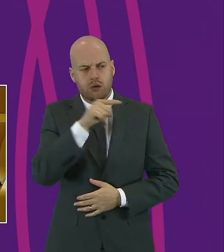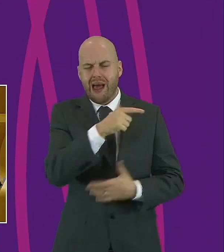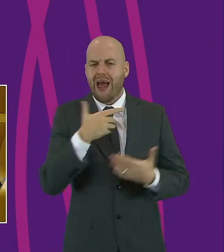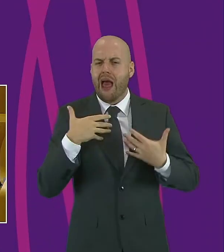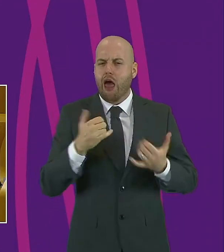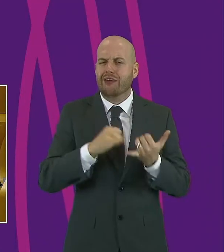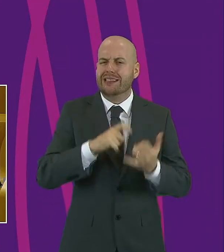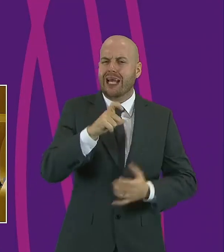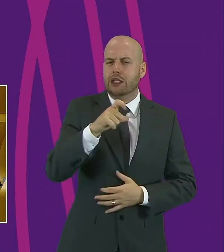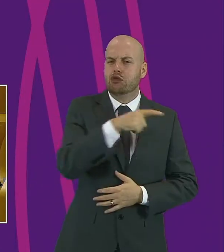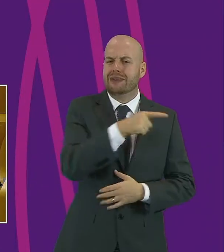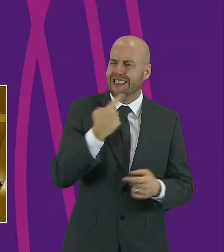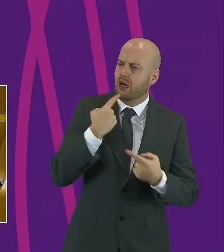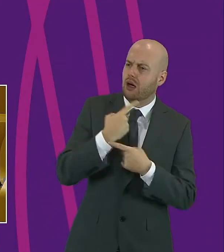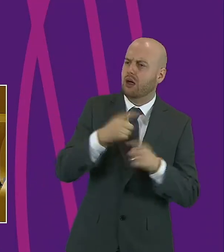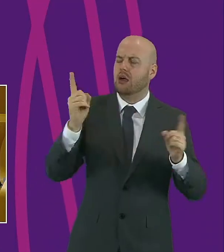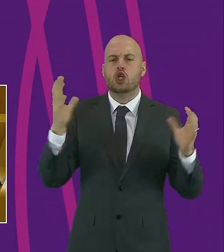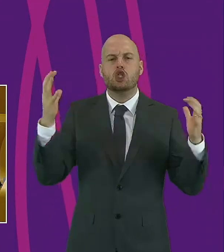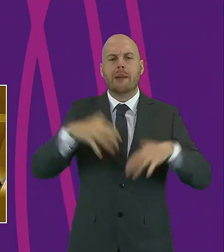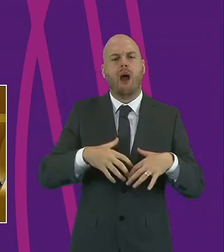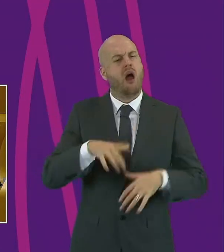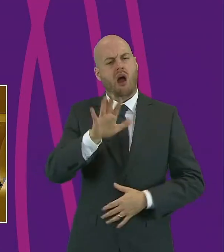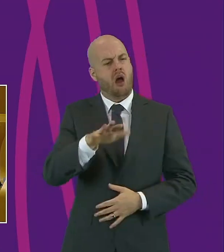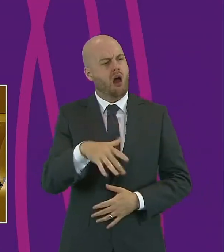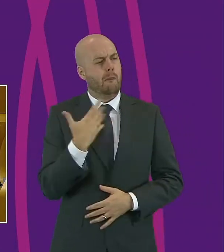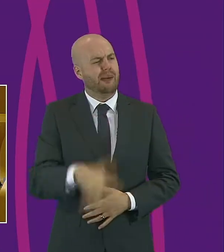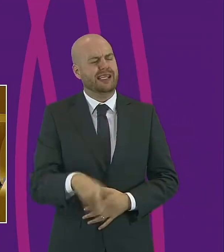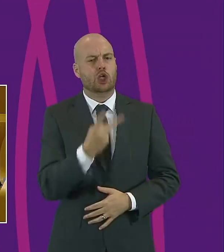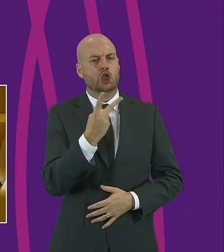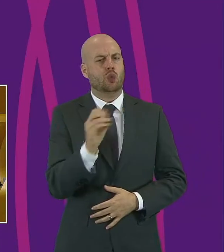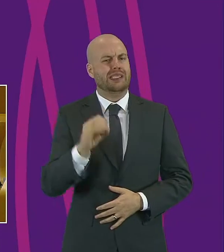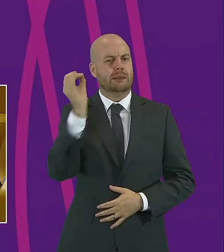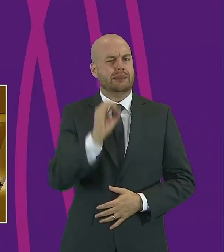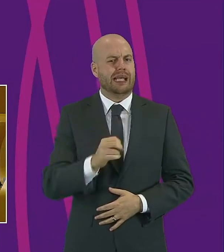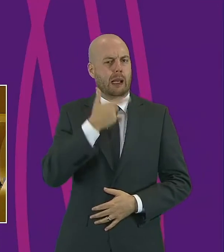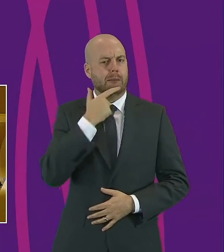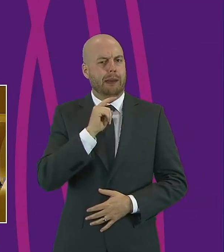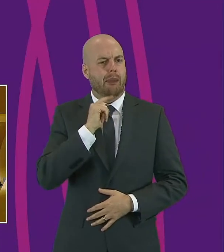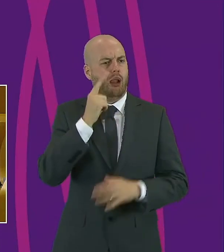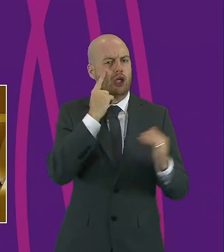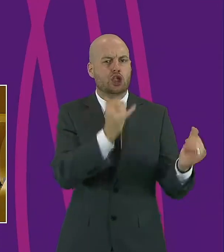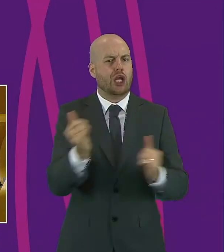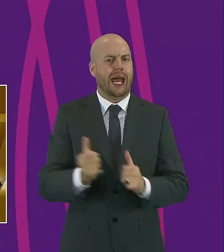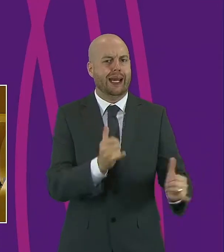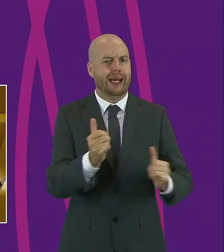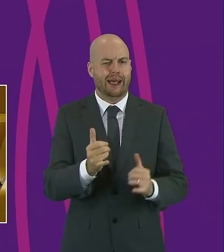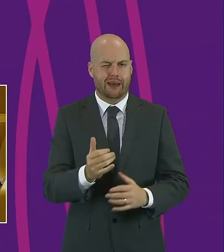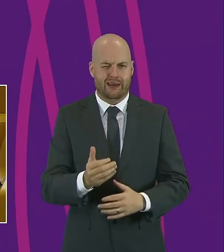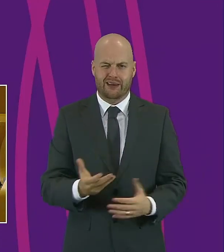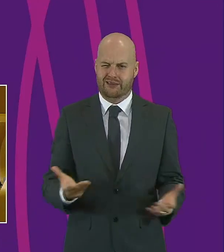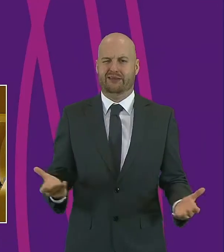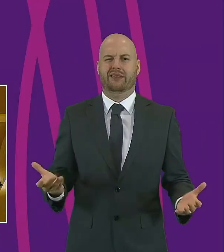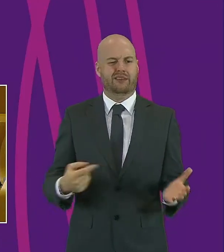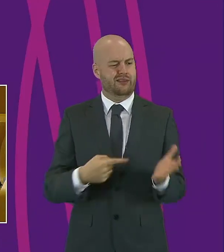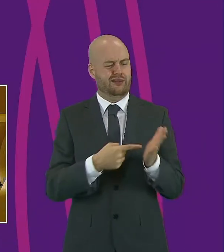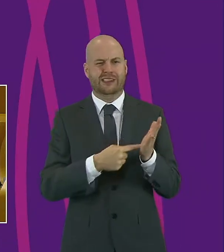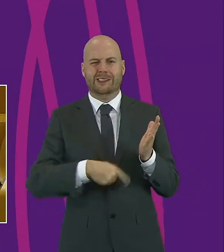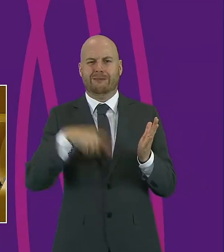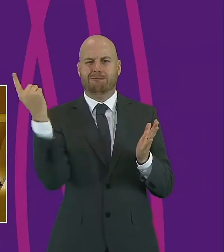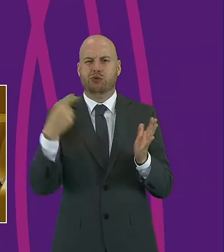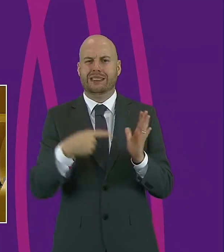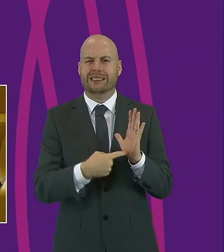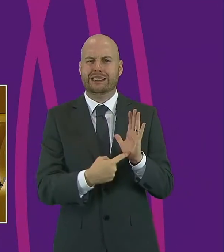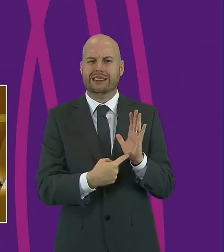Does anyone in the Scottish Government have a grasp of these numbers? Do ministers think it's important to carry out spot